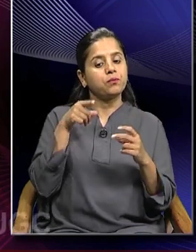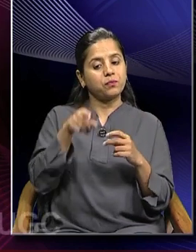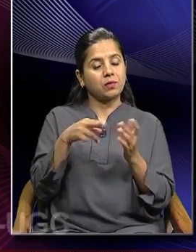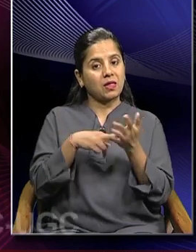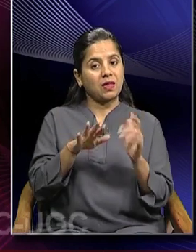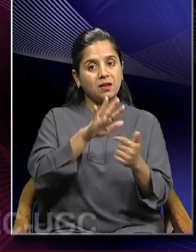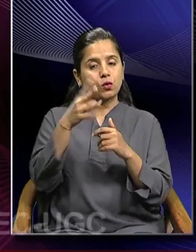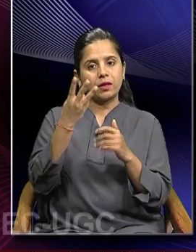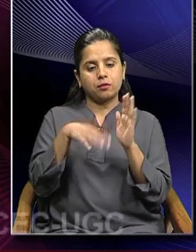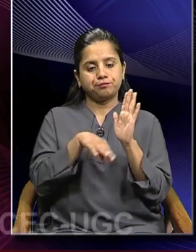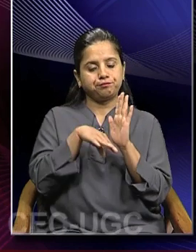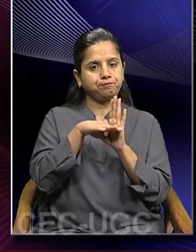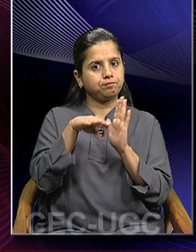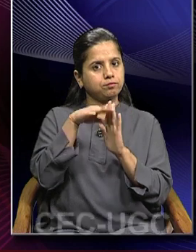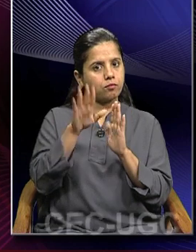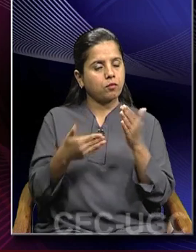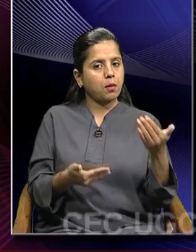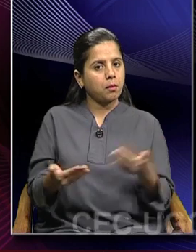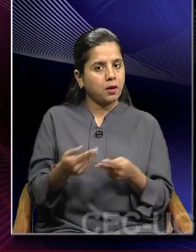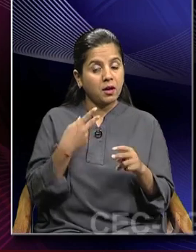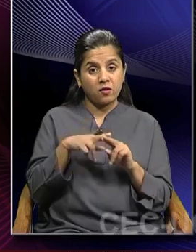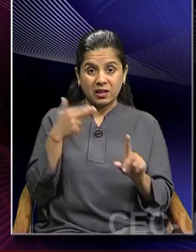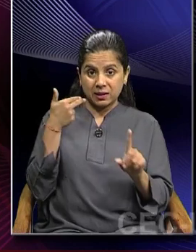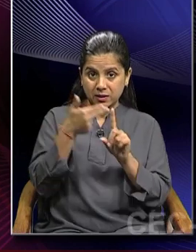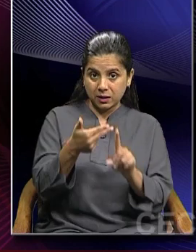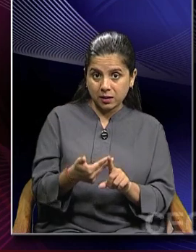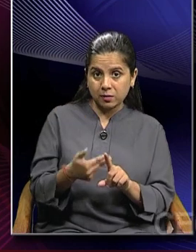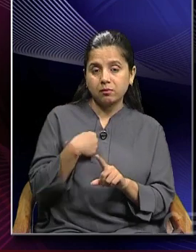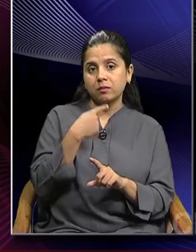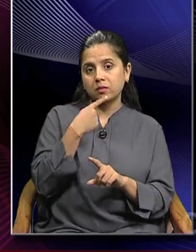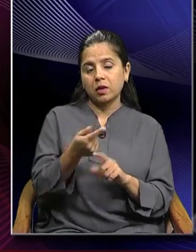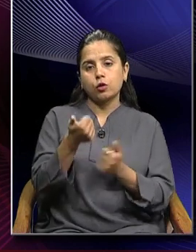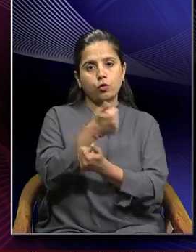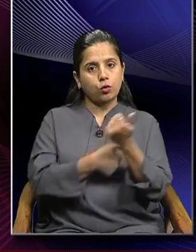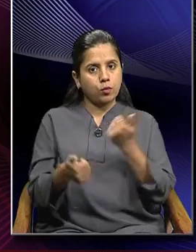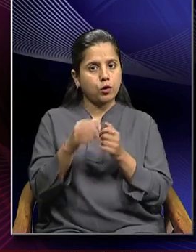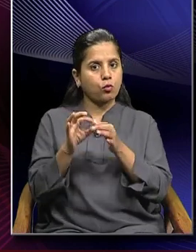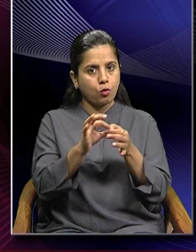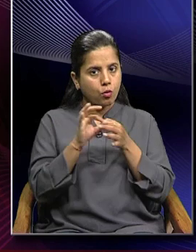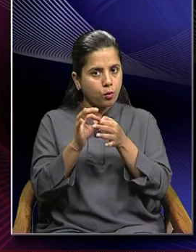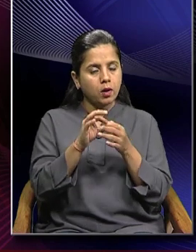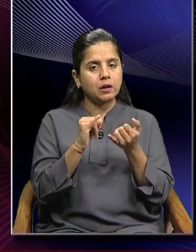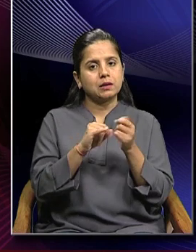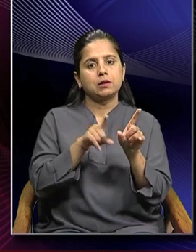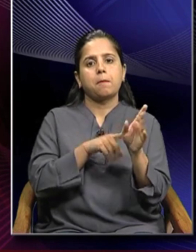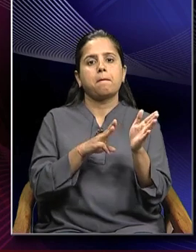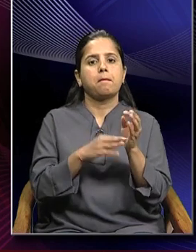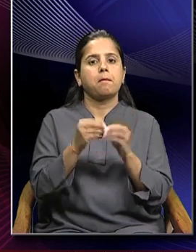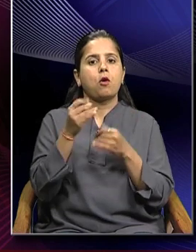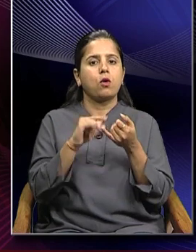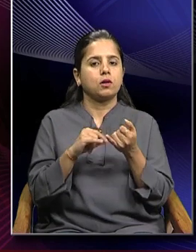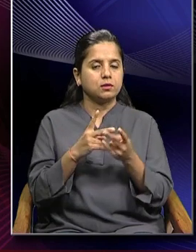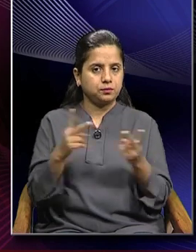displays three levels of behavior. If we have to name it, we would call it competition, cooperation and symbiosis. So